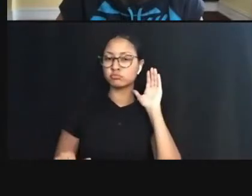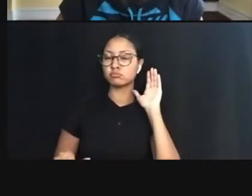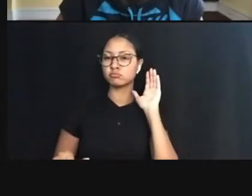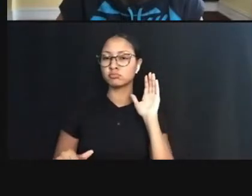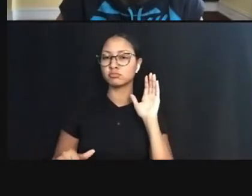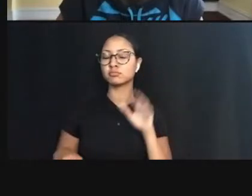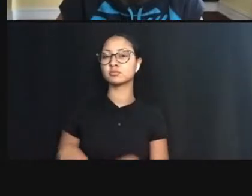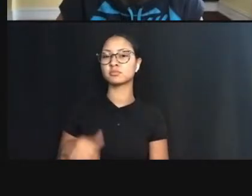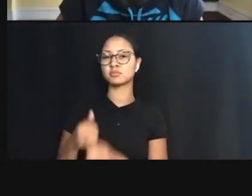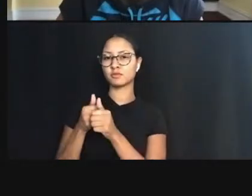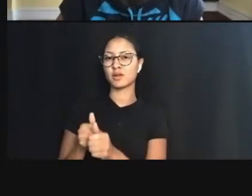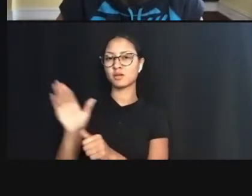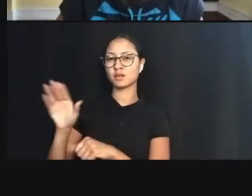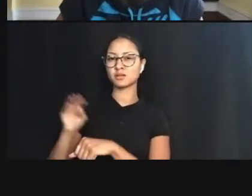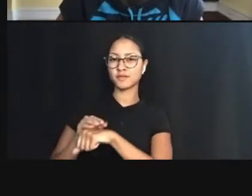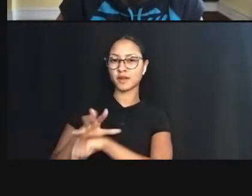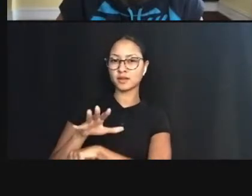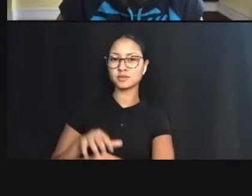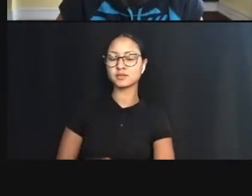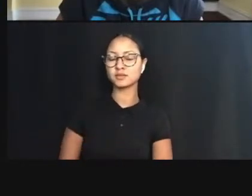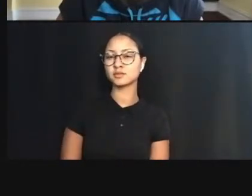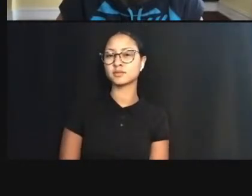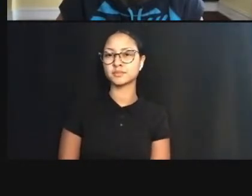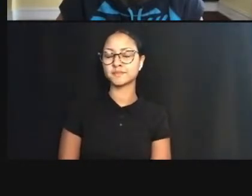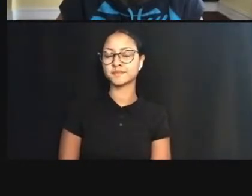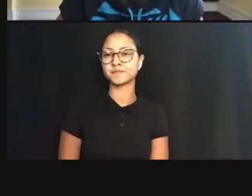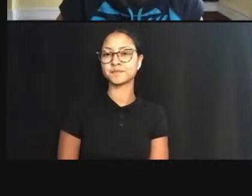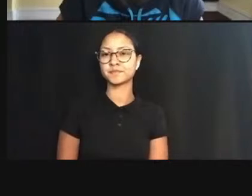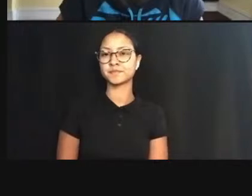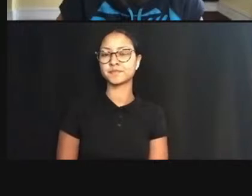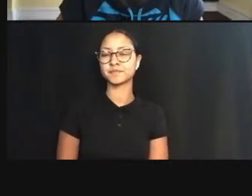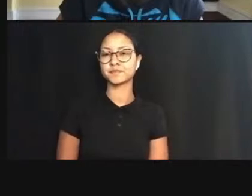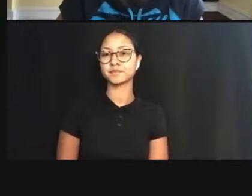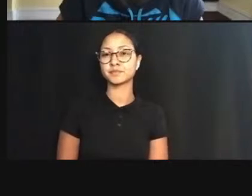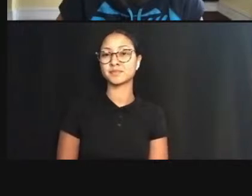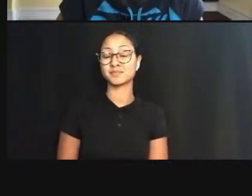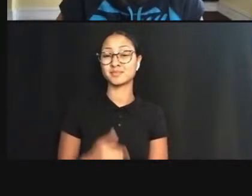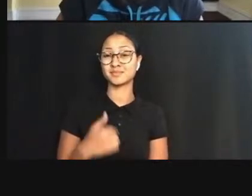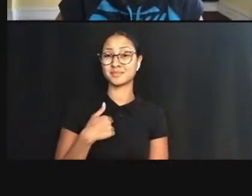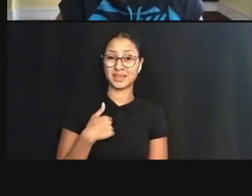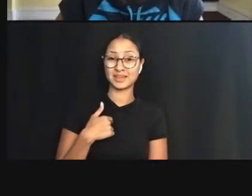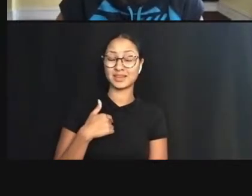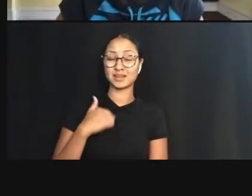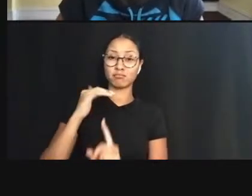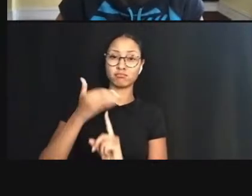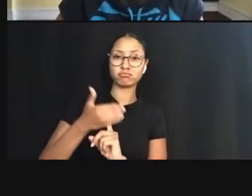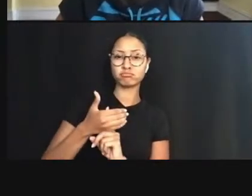trying to perform that in any particular way for anybody. And I think folks